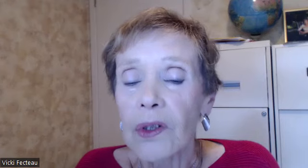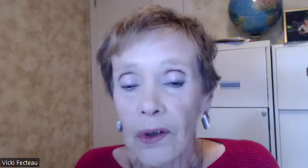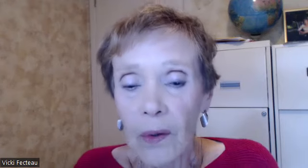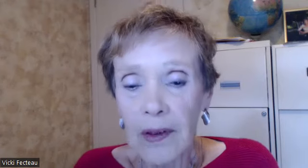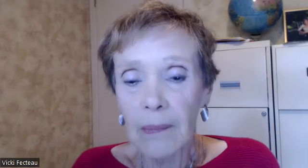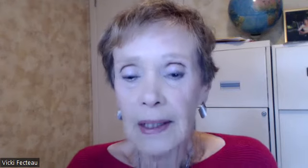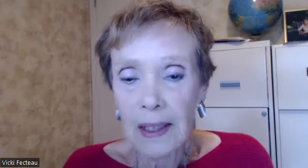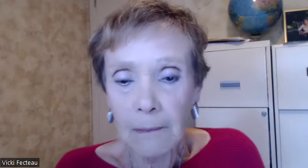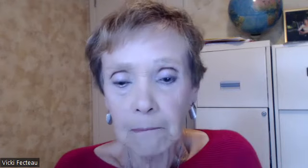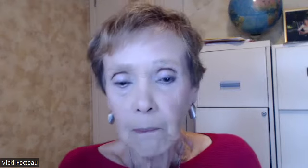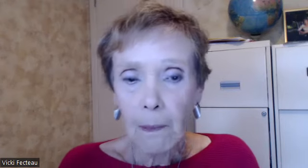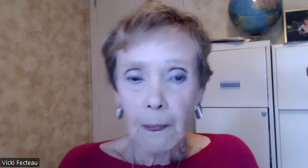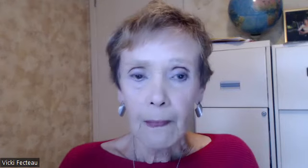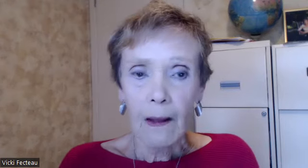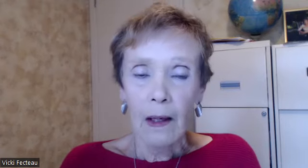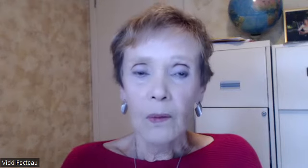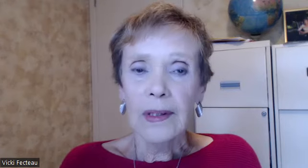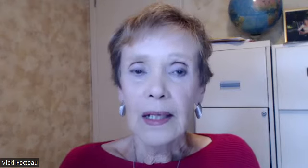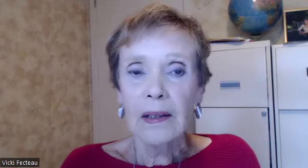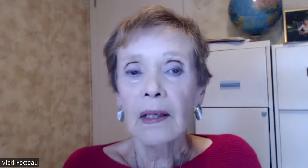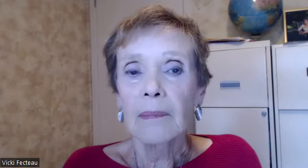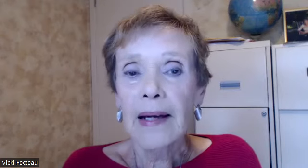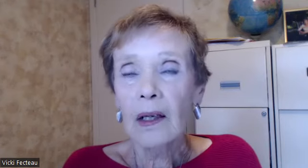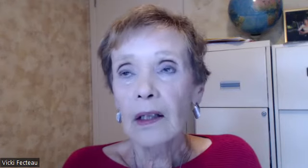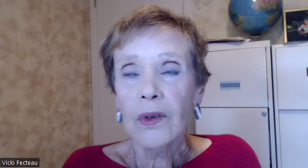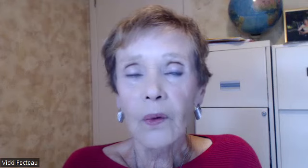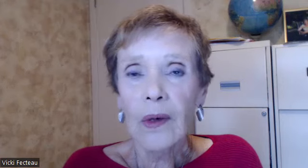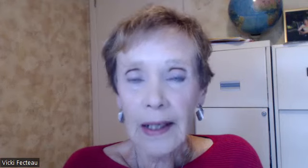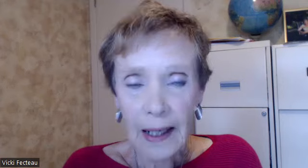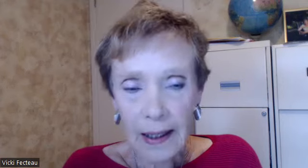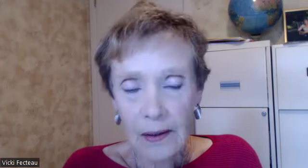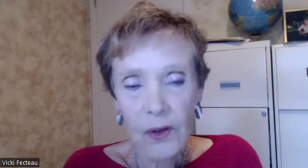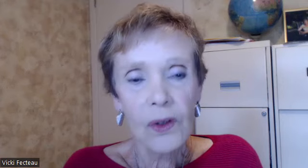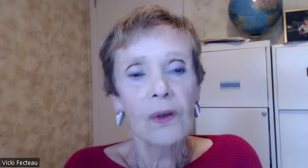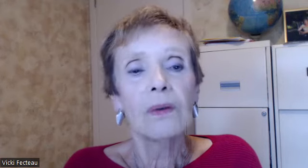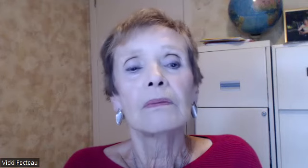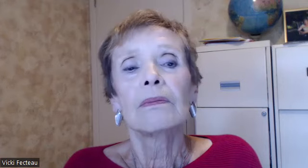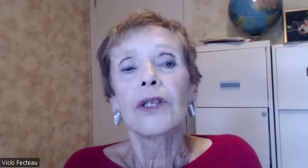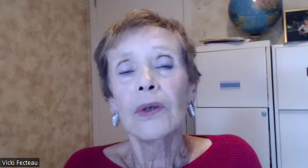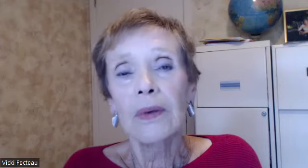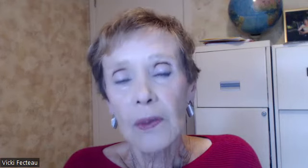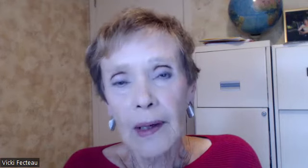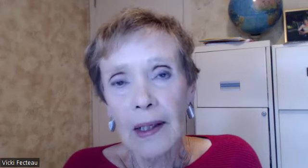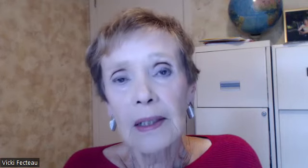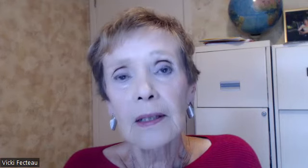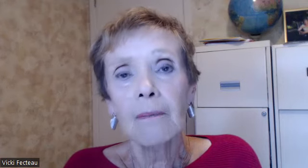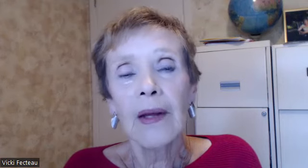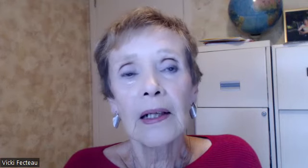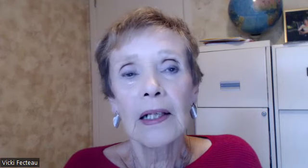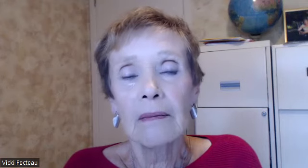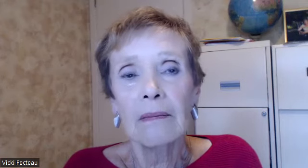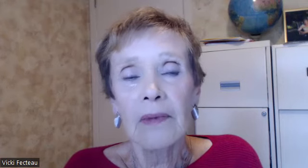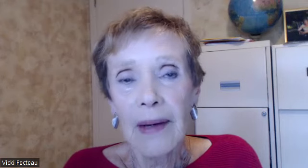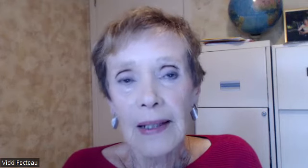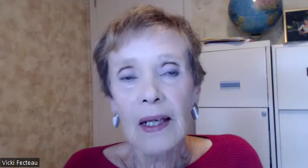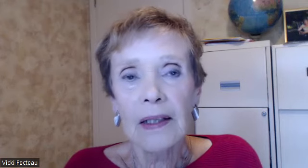going home on the bus one day, and a man got on with a white cane. So she knew he was blind, and the man sat down